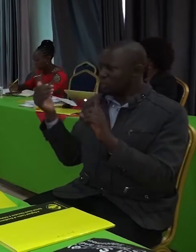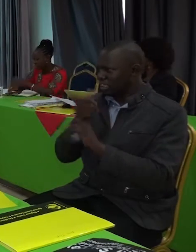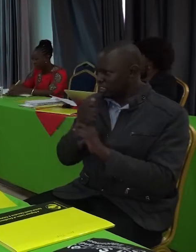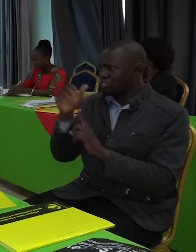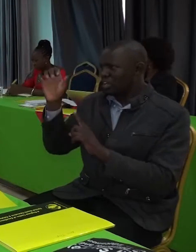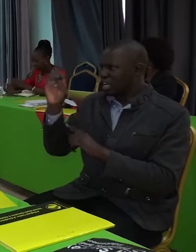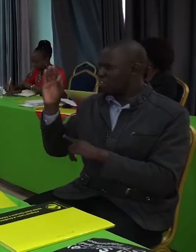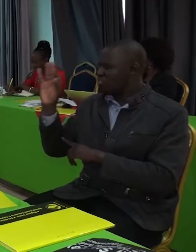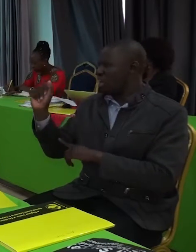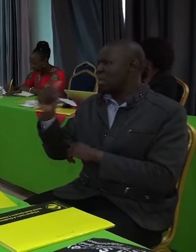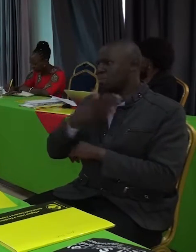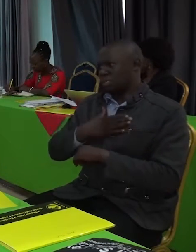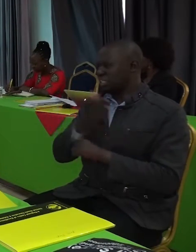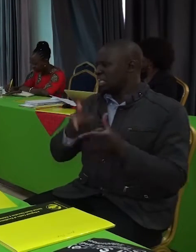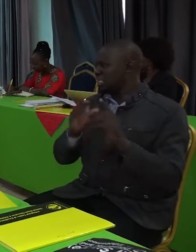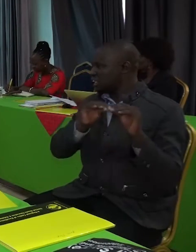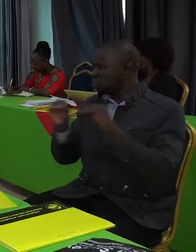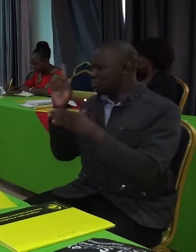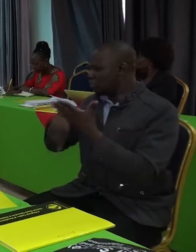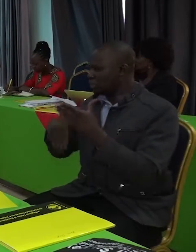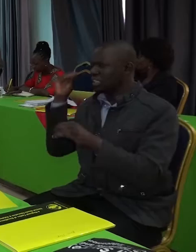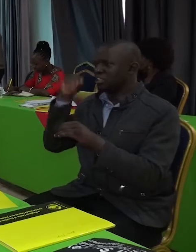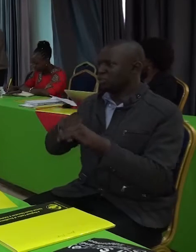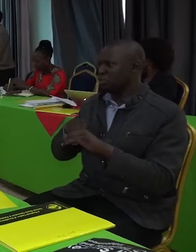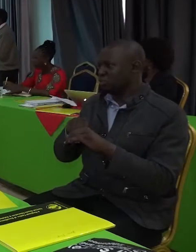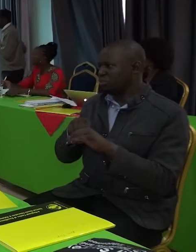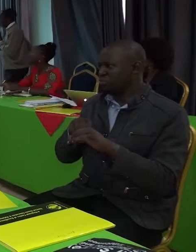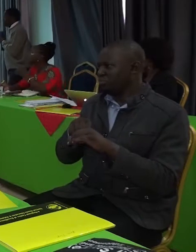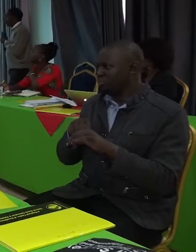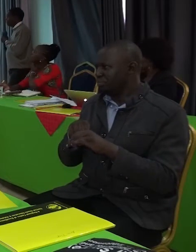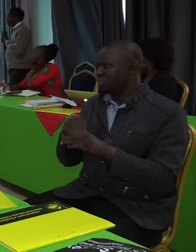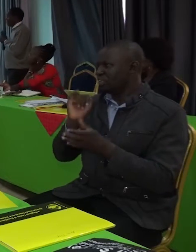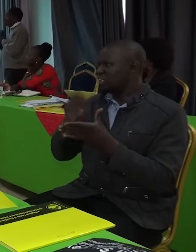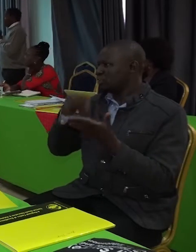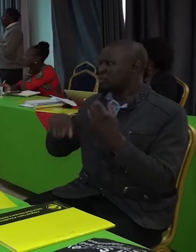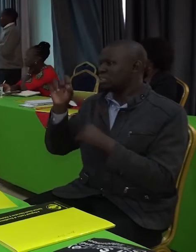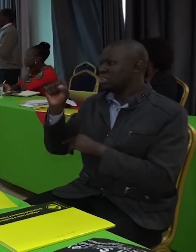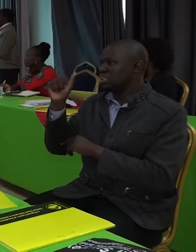to inclusion. That is what Salamanca did. Let's move on.